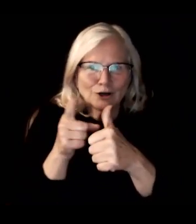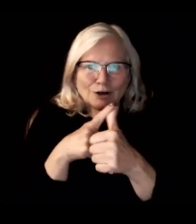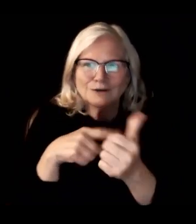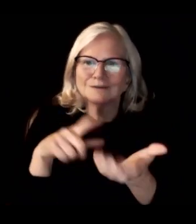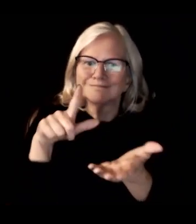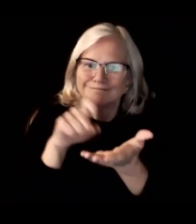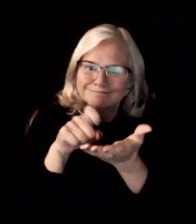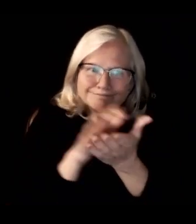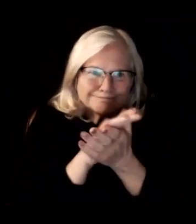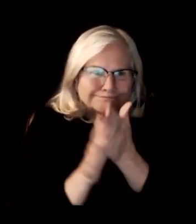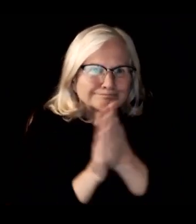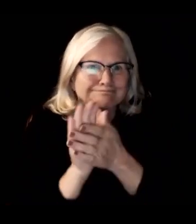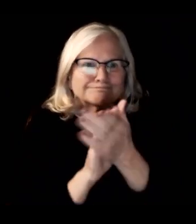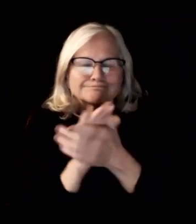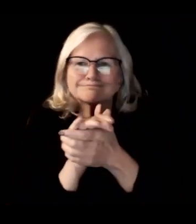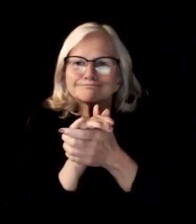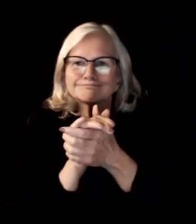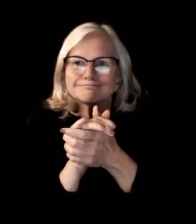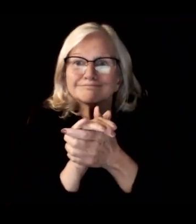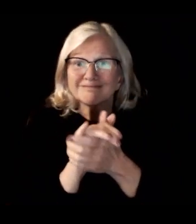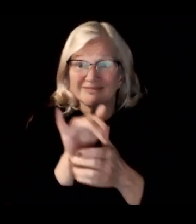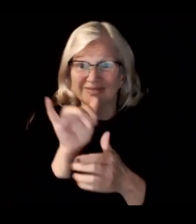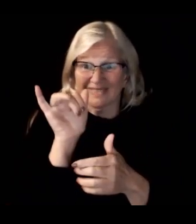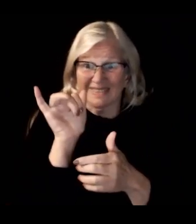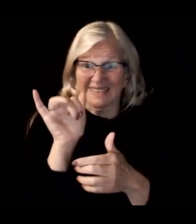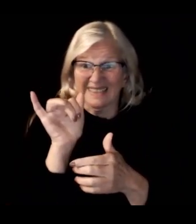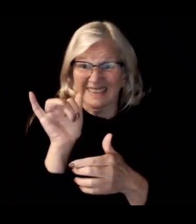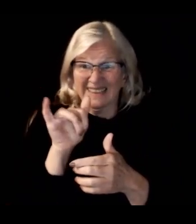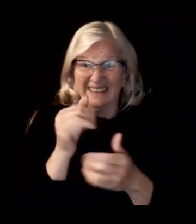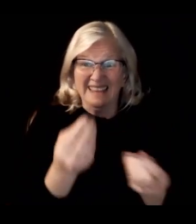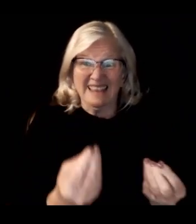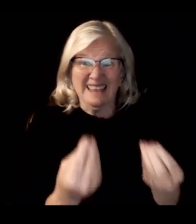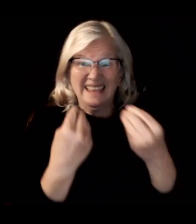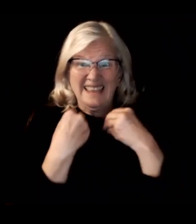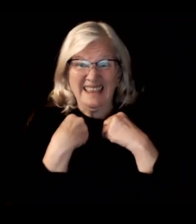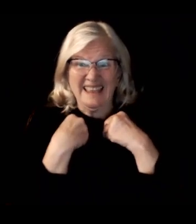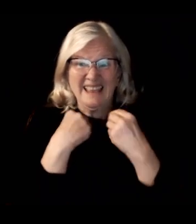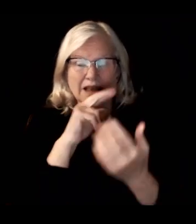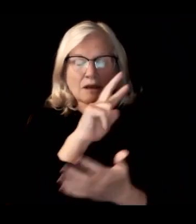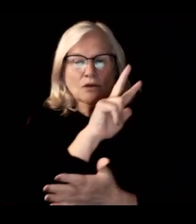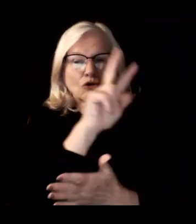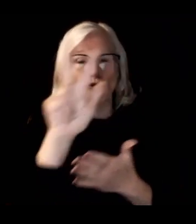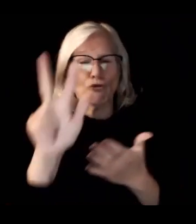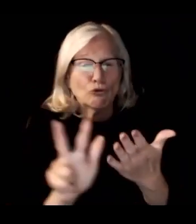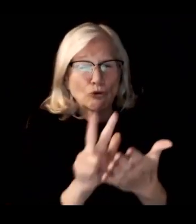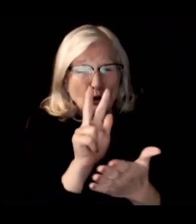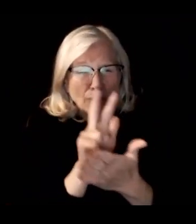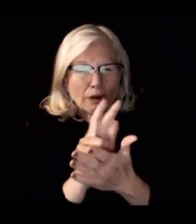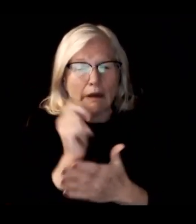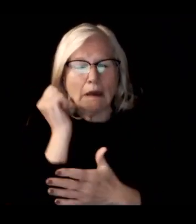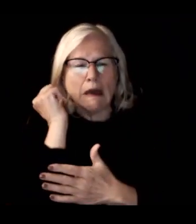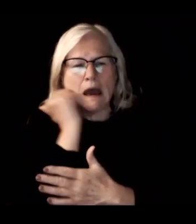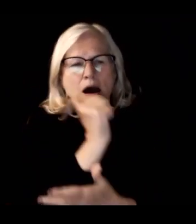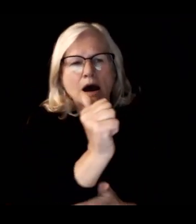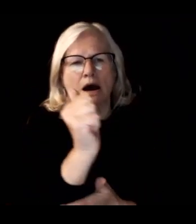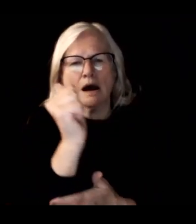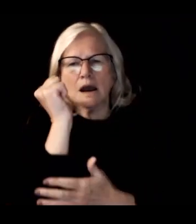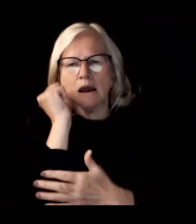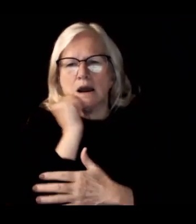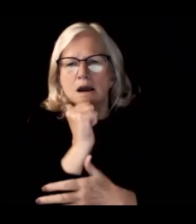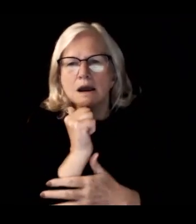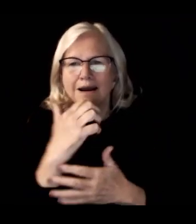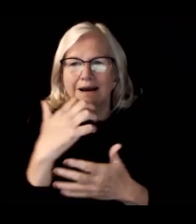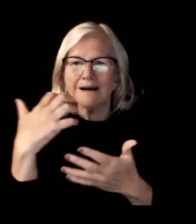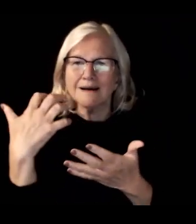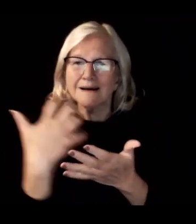of a 3-hour visitation a day, all at one time or breaking up in different increments. Only one of